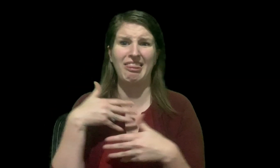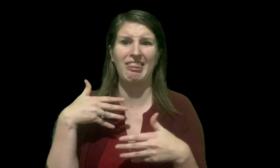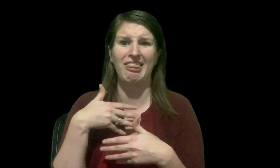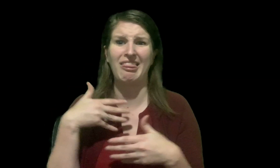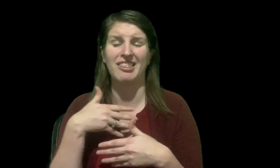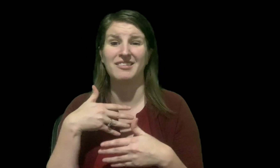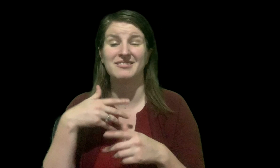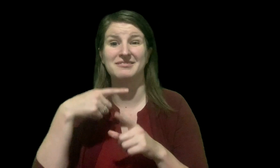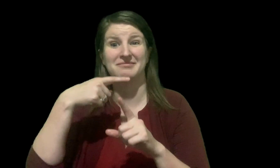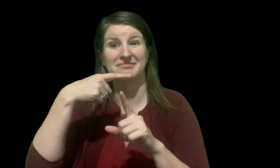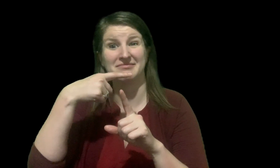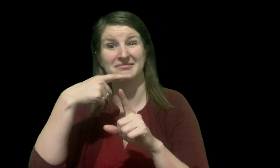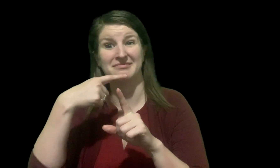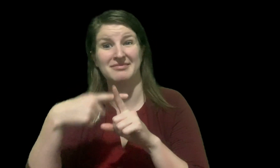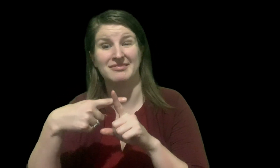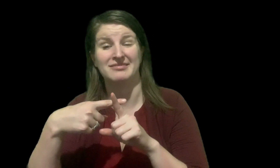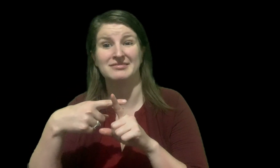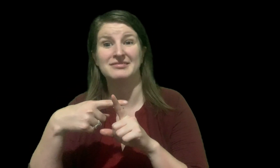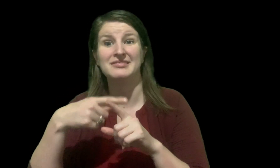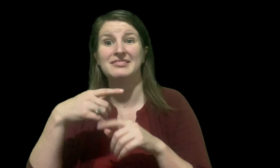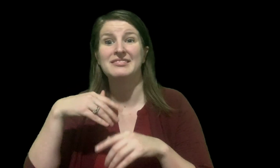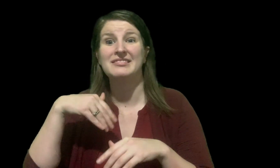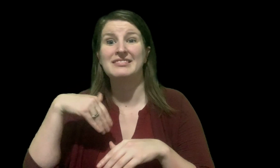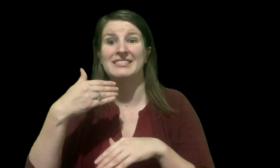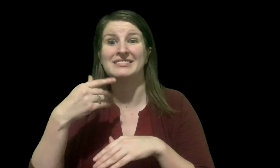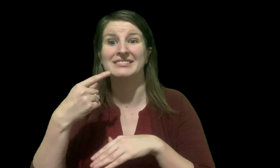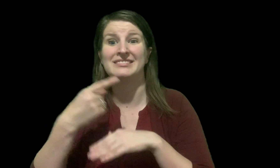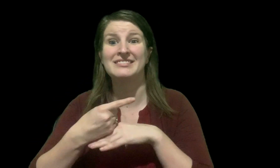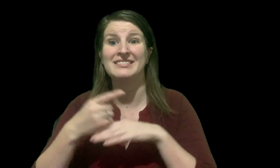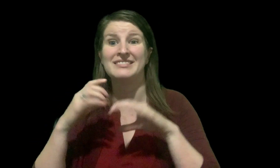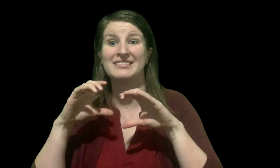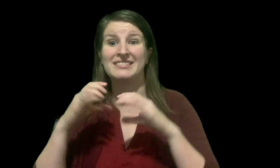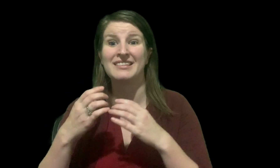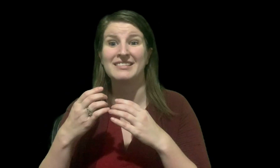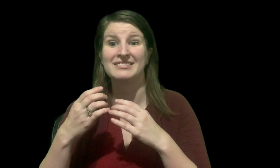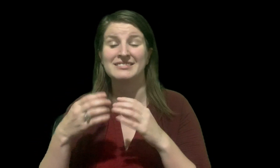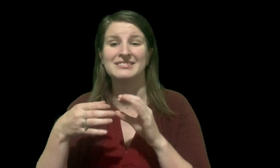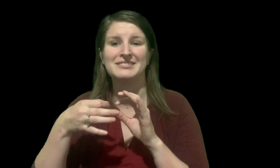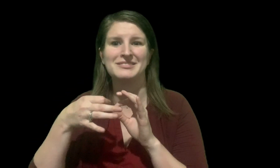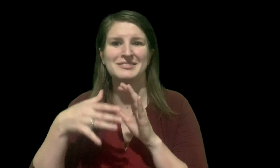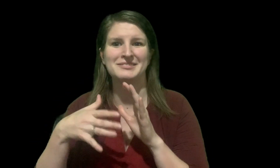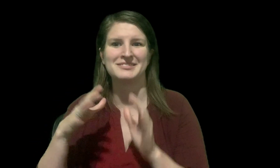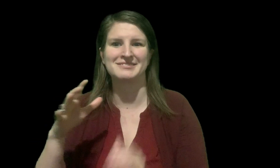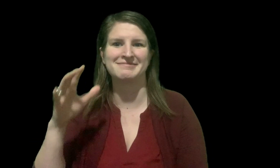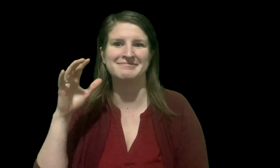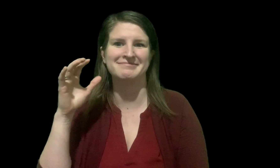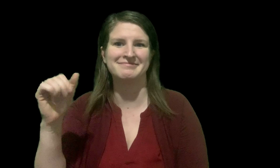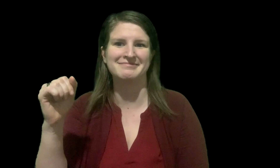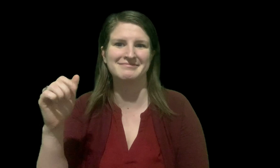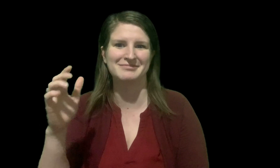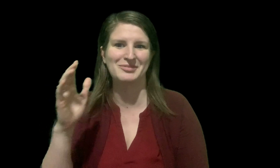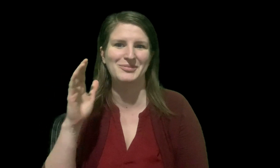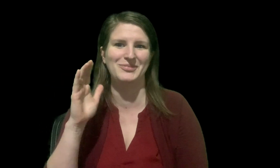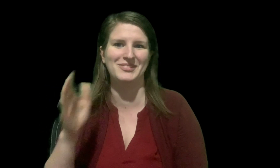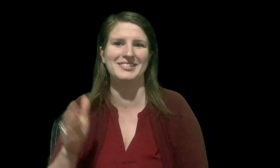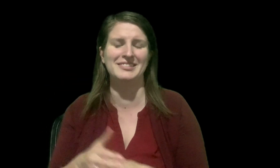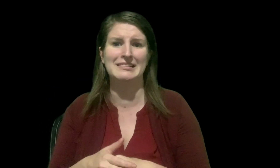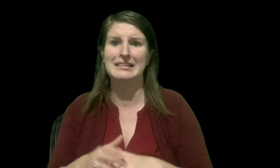And I understand not using your voice seems scary. And the next day of class, the interpreter is going to be